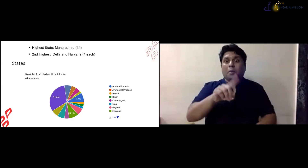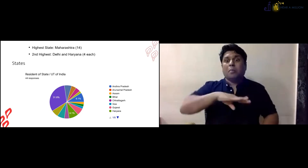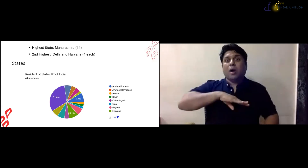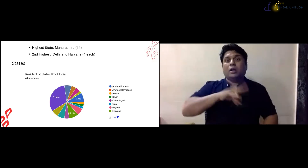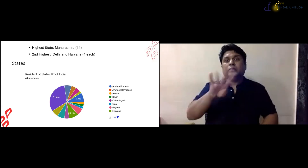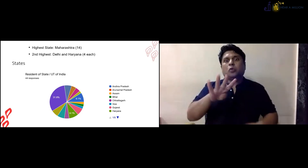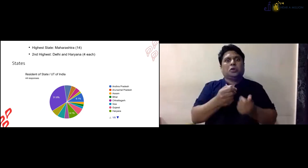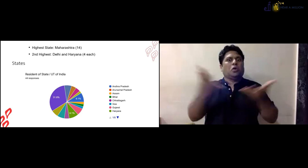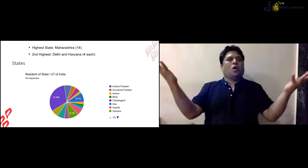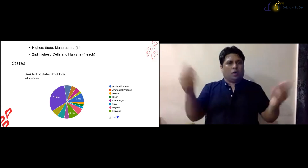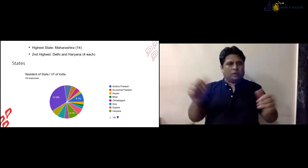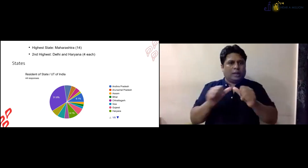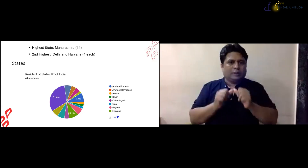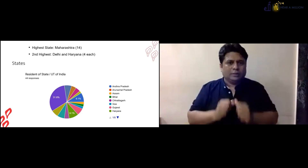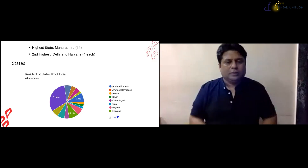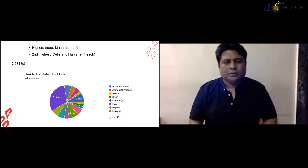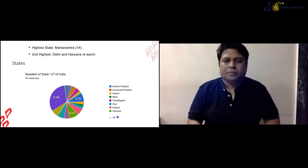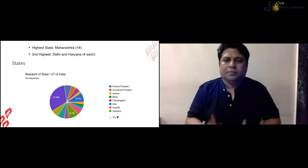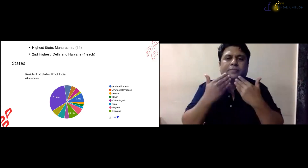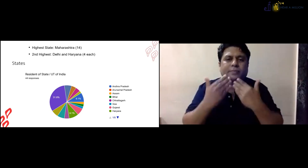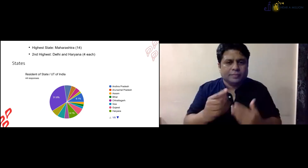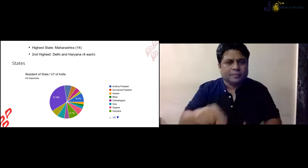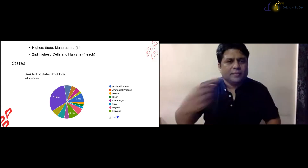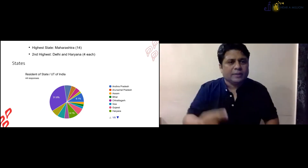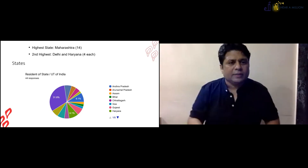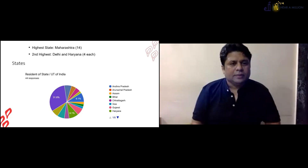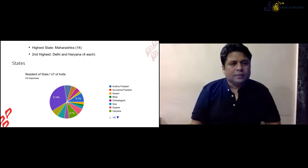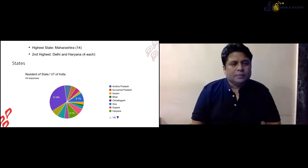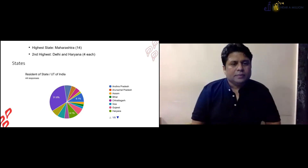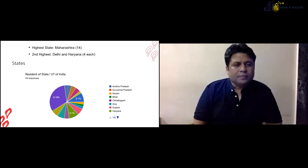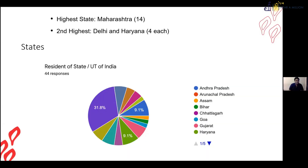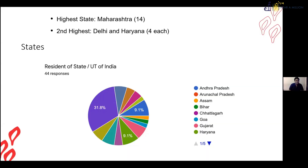and all that has been included. But Maharashtra 14, I guess.